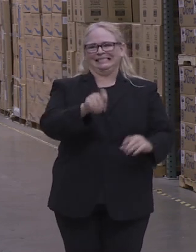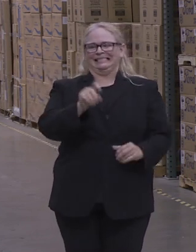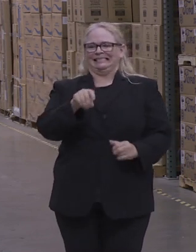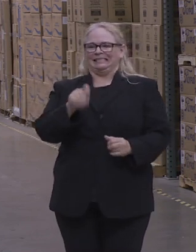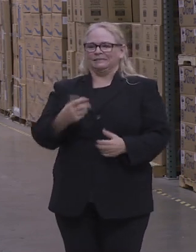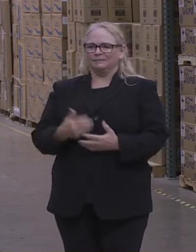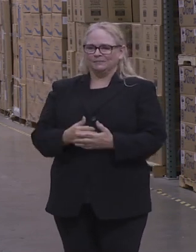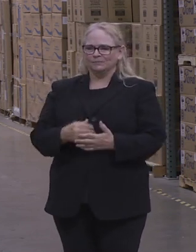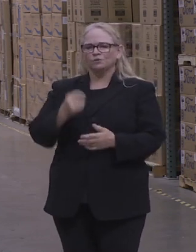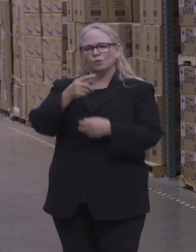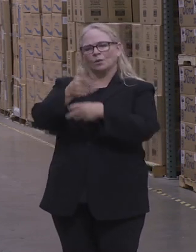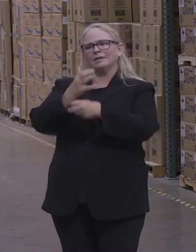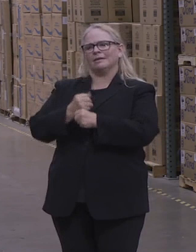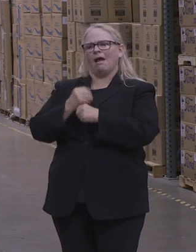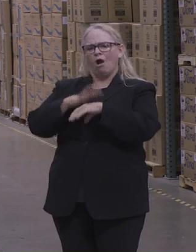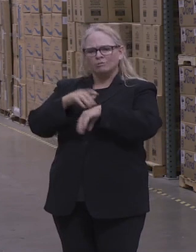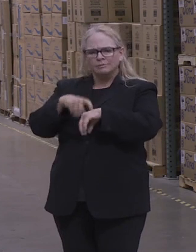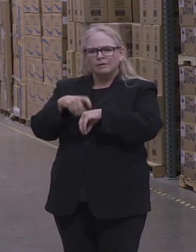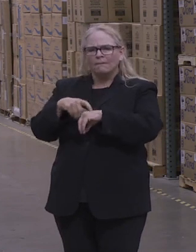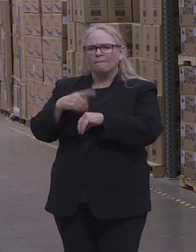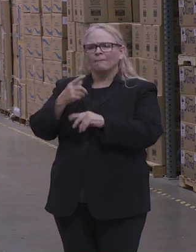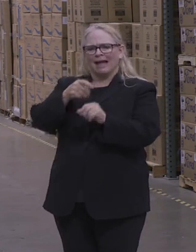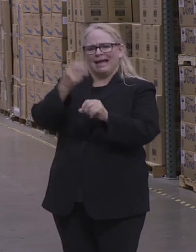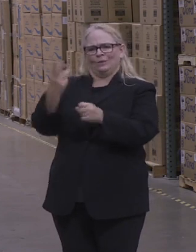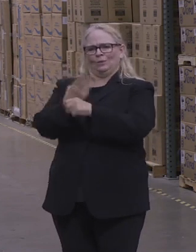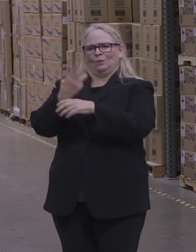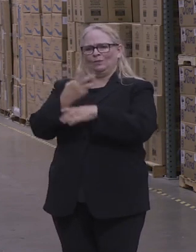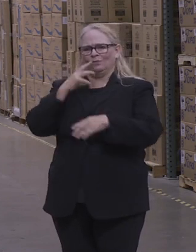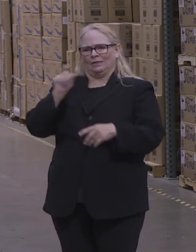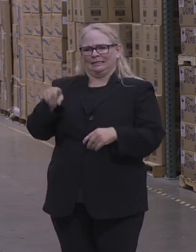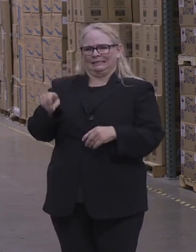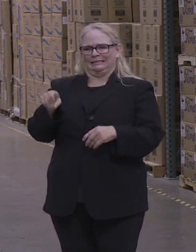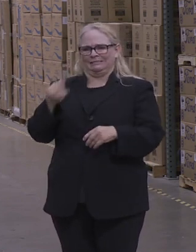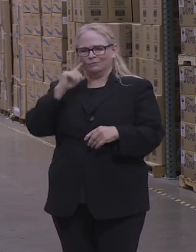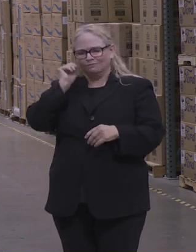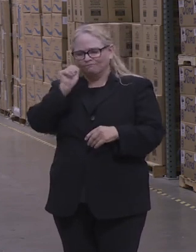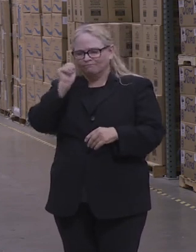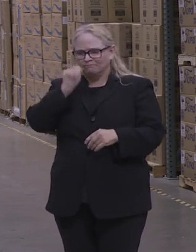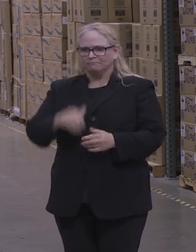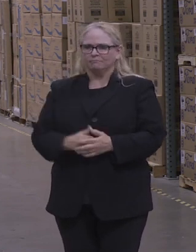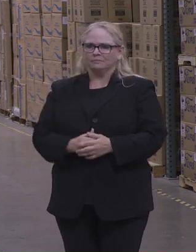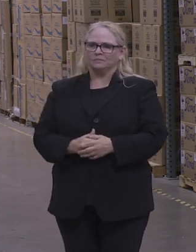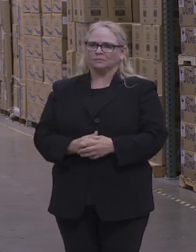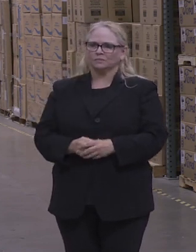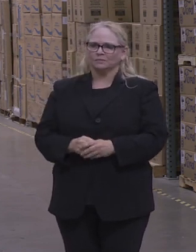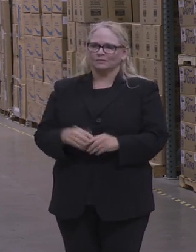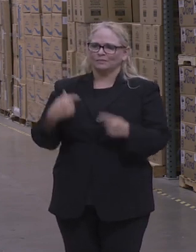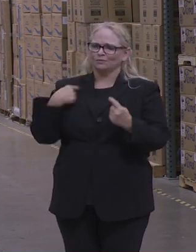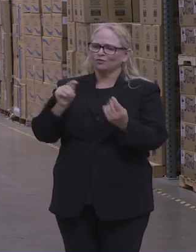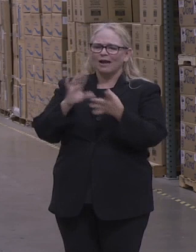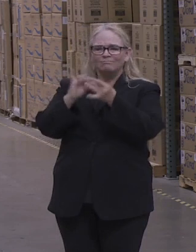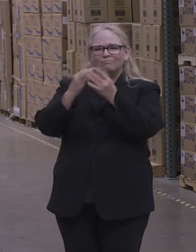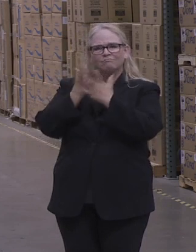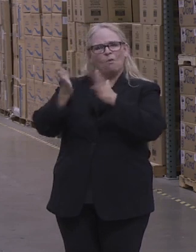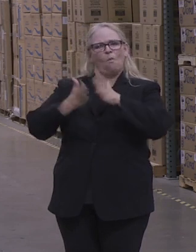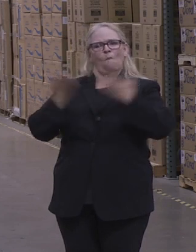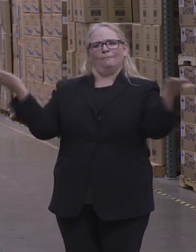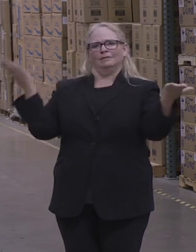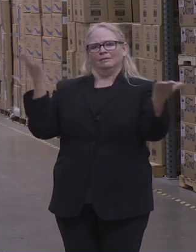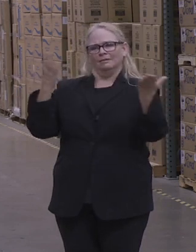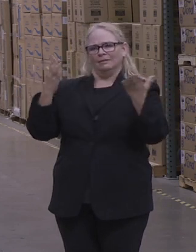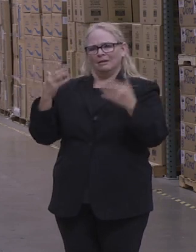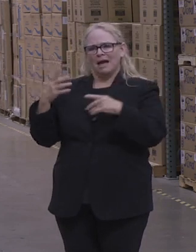that responsibility to accelerate the transparency and the accountability in that